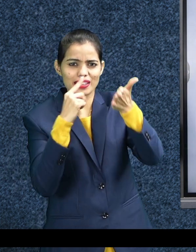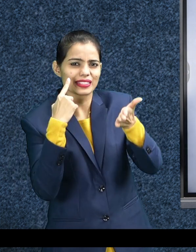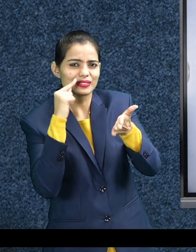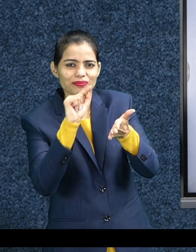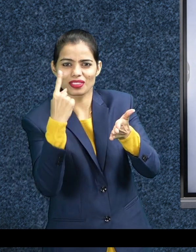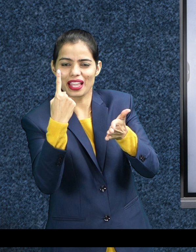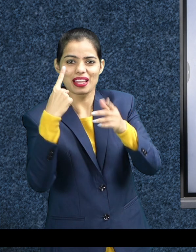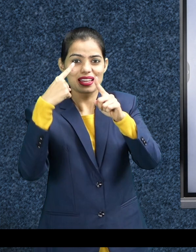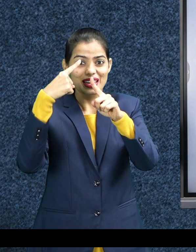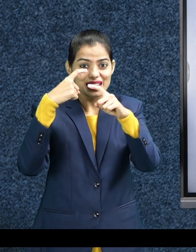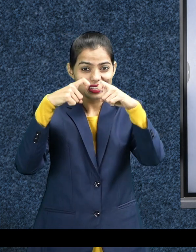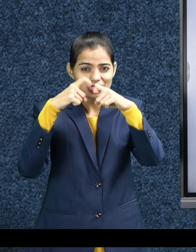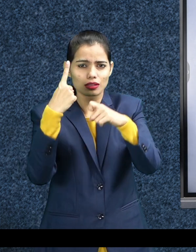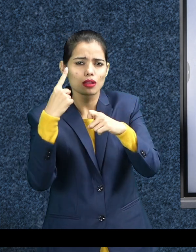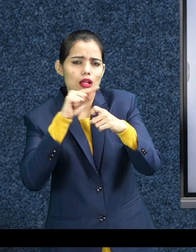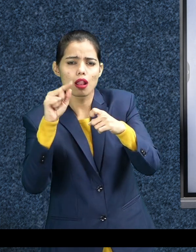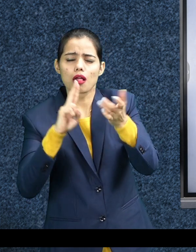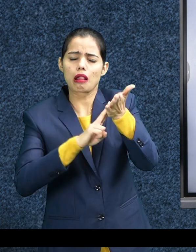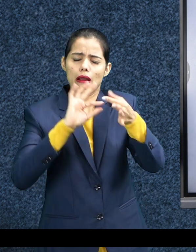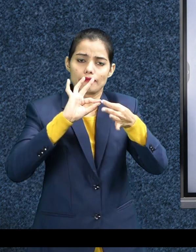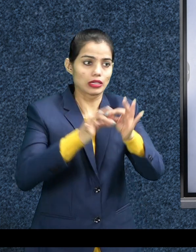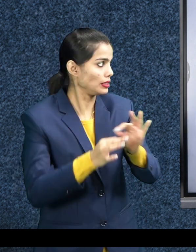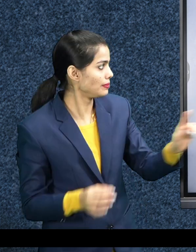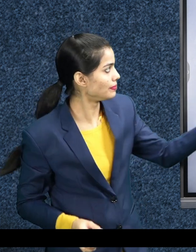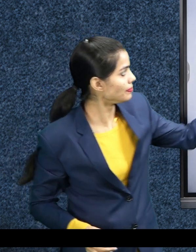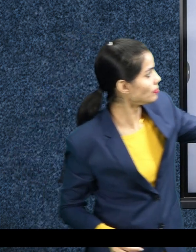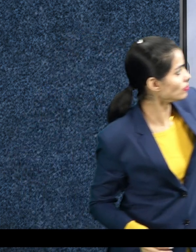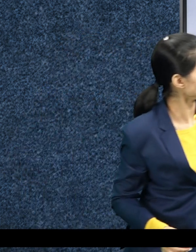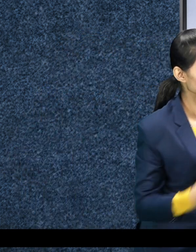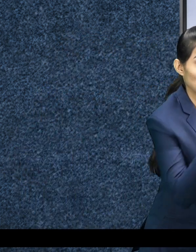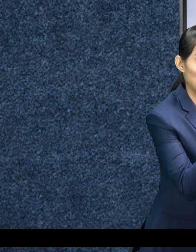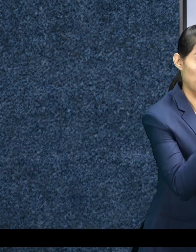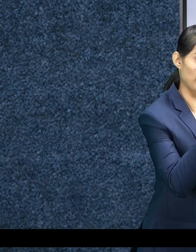of I is equal to 1 to n xi by n.